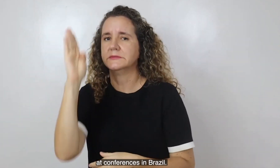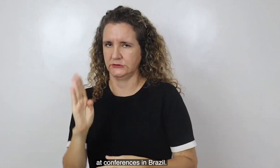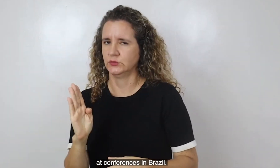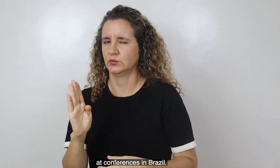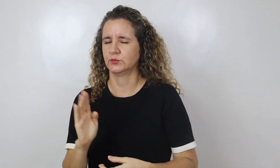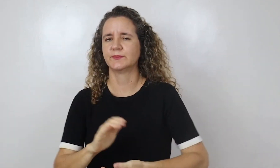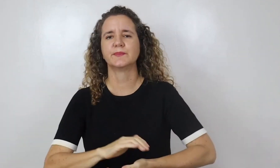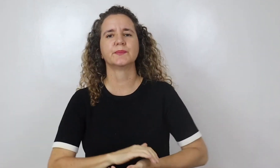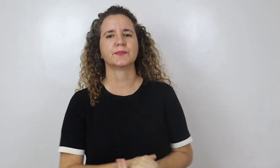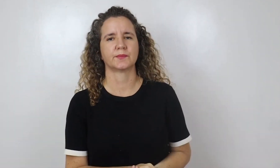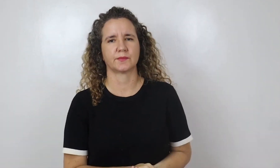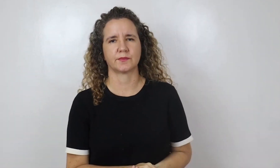Brazil.